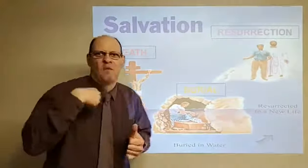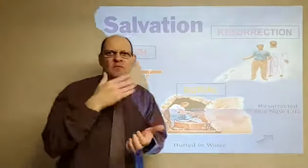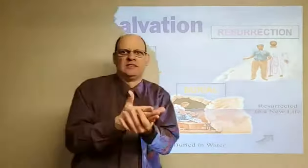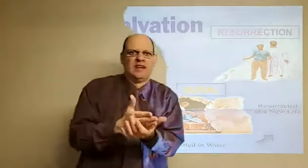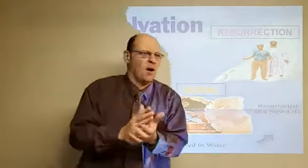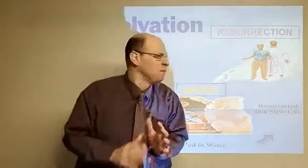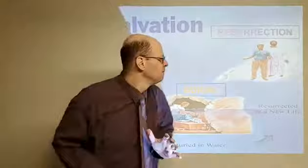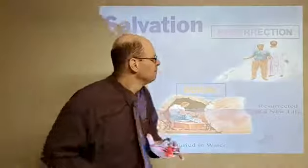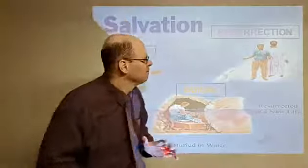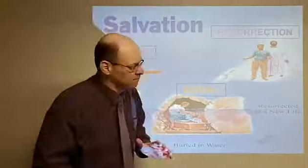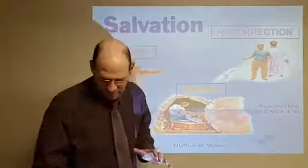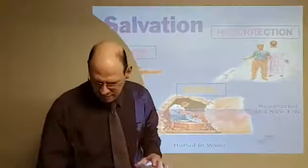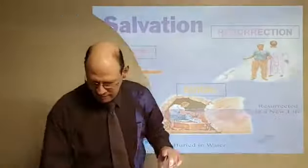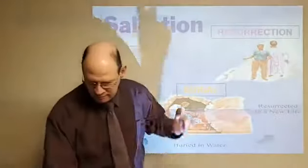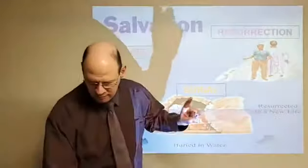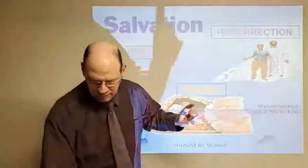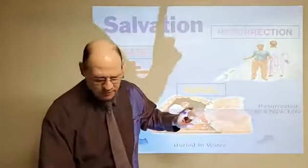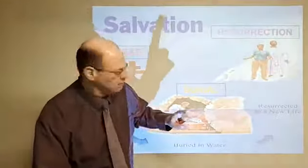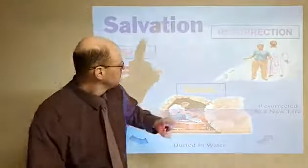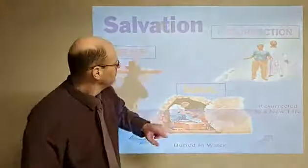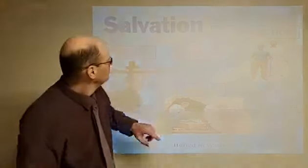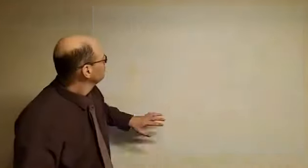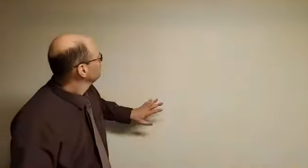I think I need to find that stopping point here